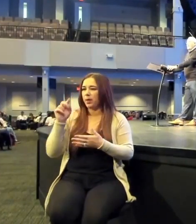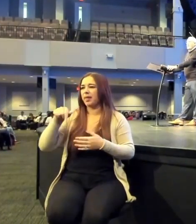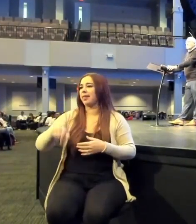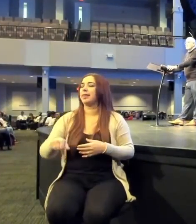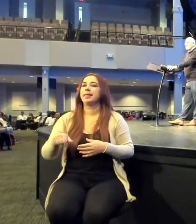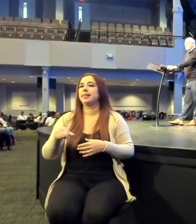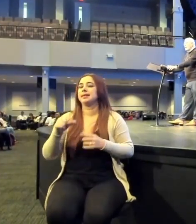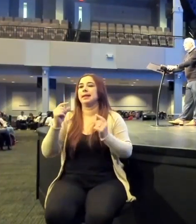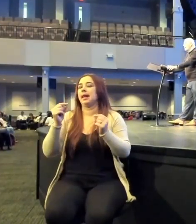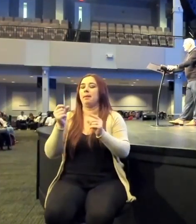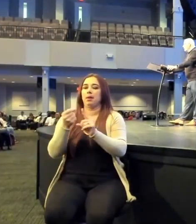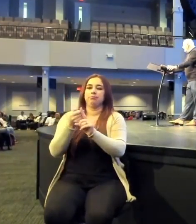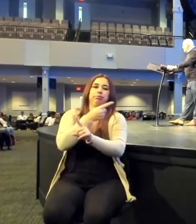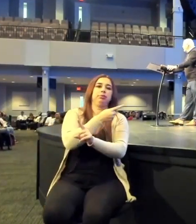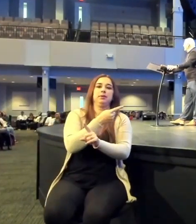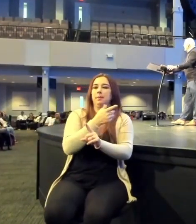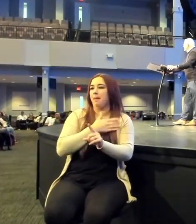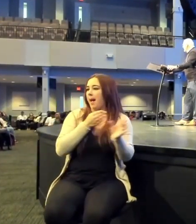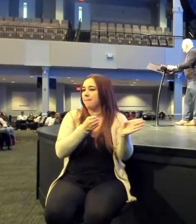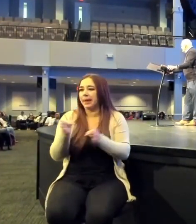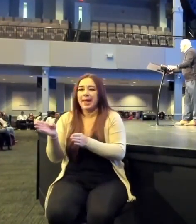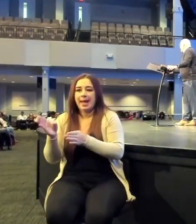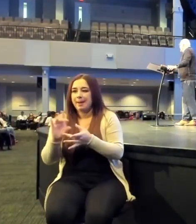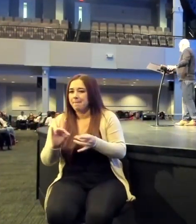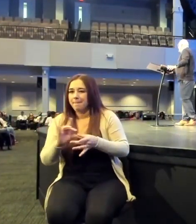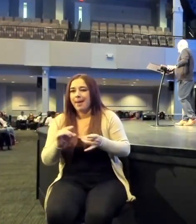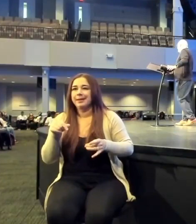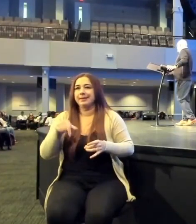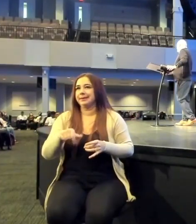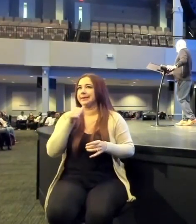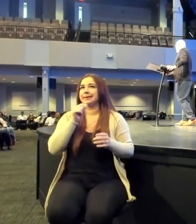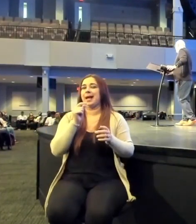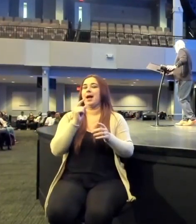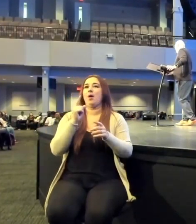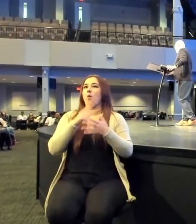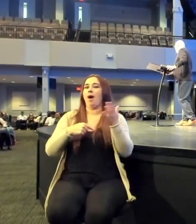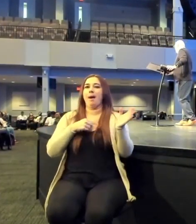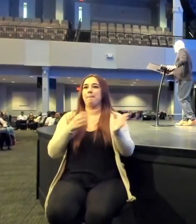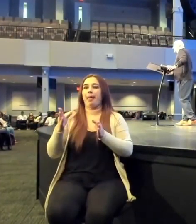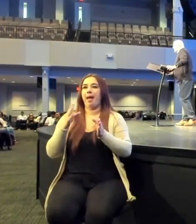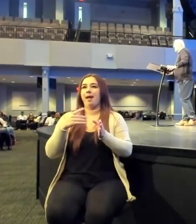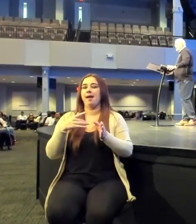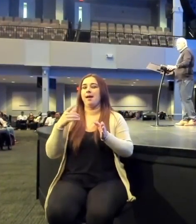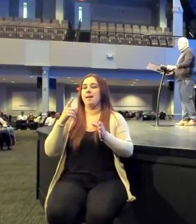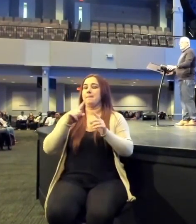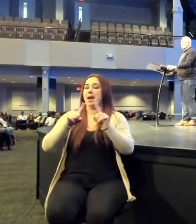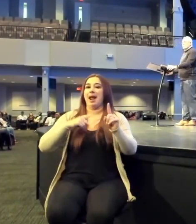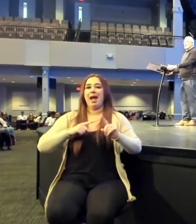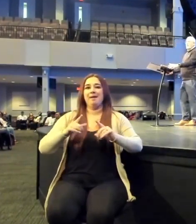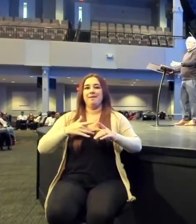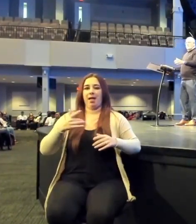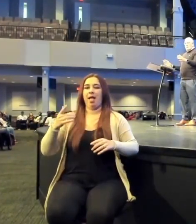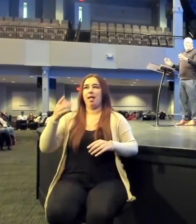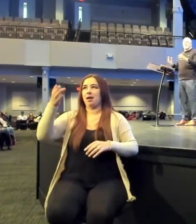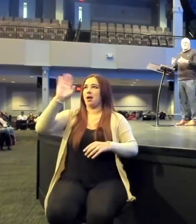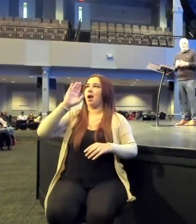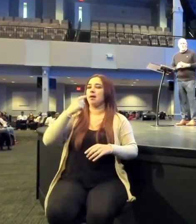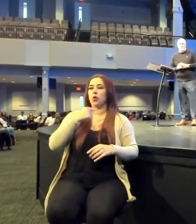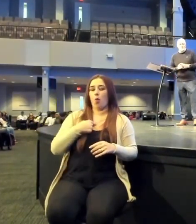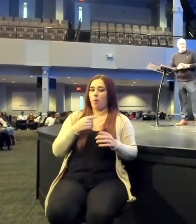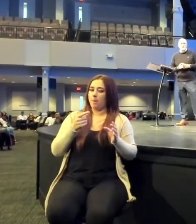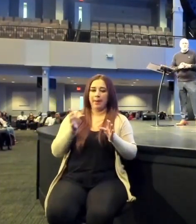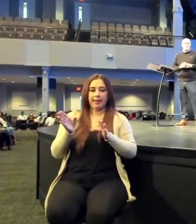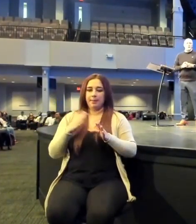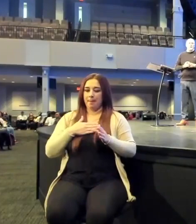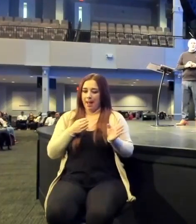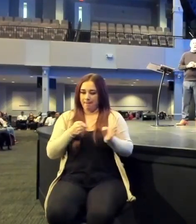bit of a departure from what I'd planned on preaching on for this month, but I felt very clearly directed by God to take this time and this topic together